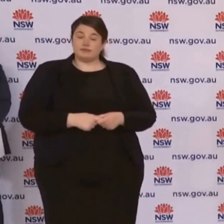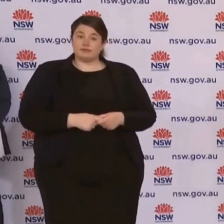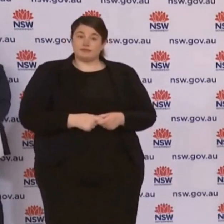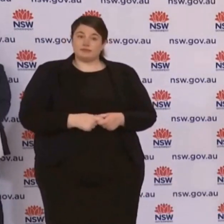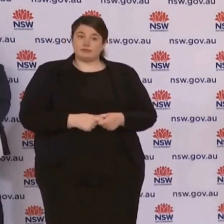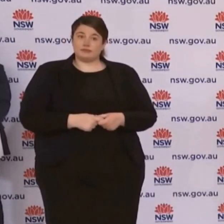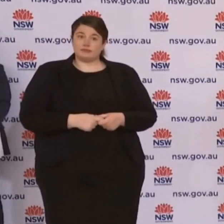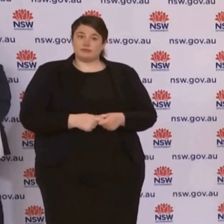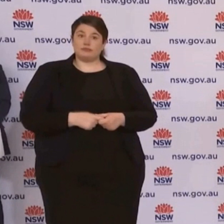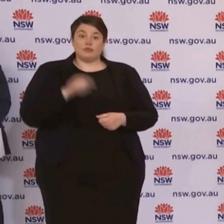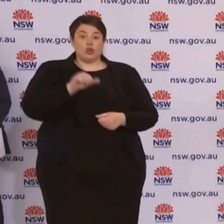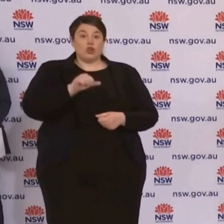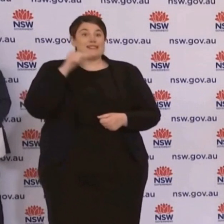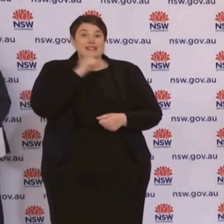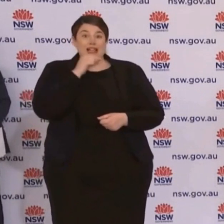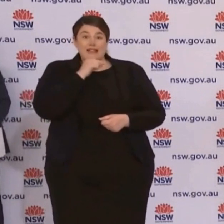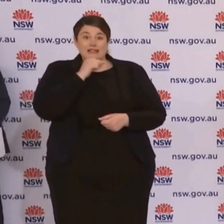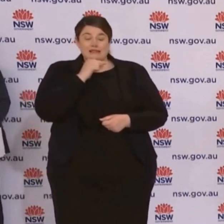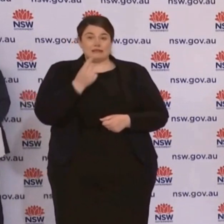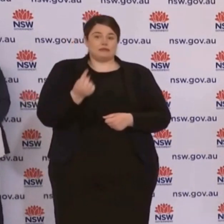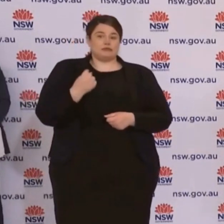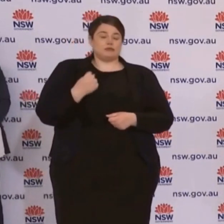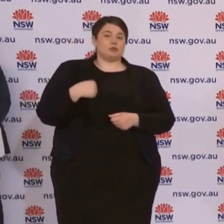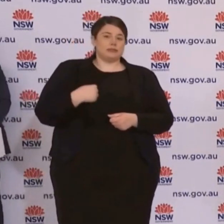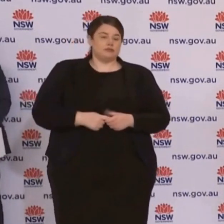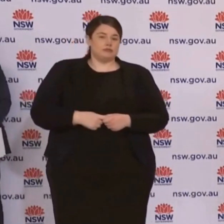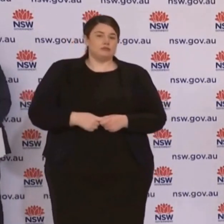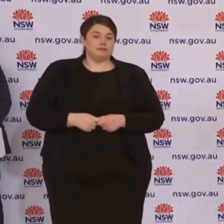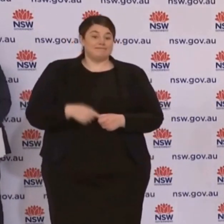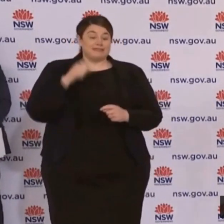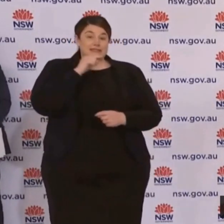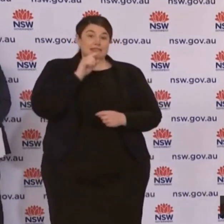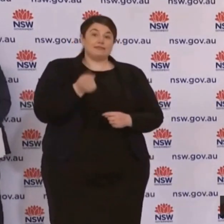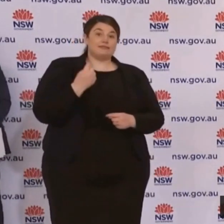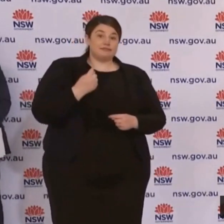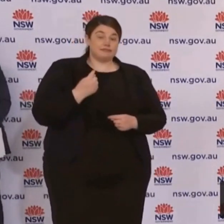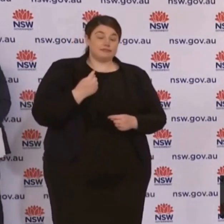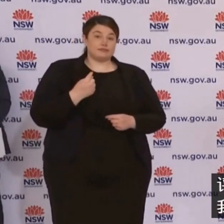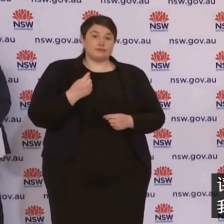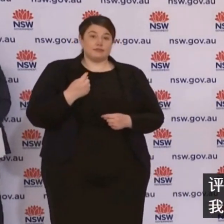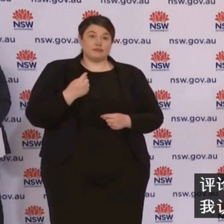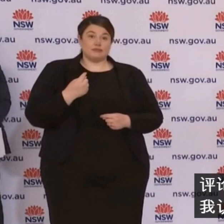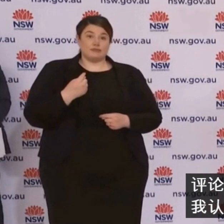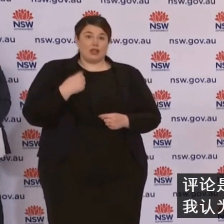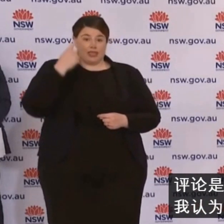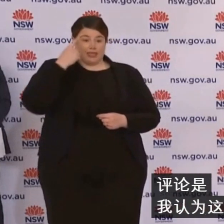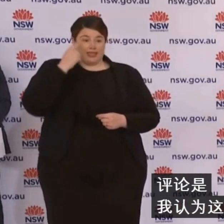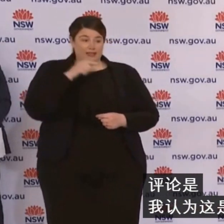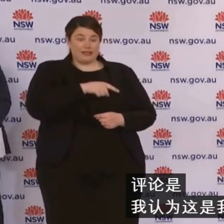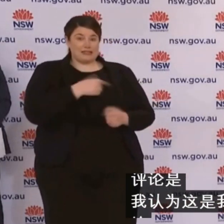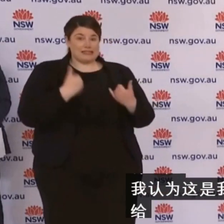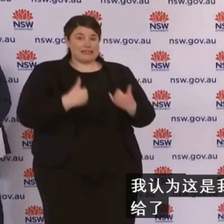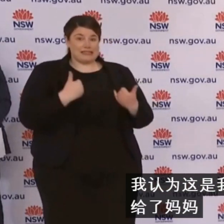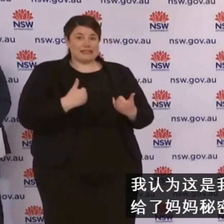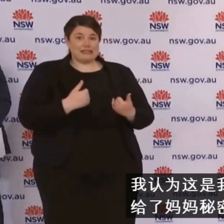so, her son made a comment to me. And that comment was, "I think this is my fault. I